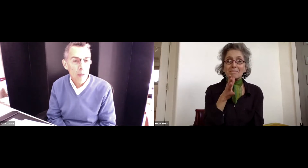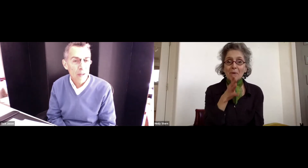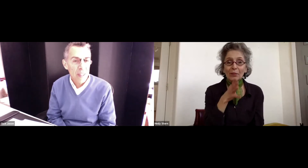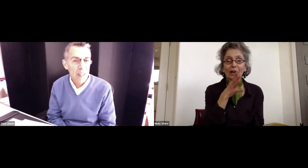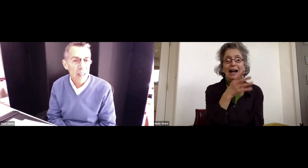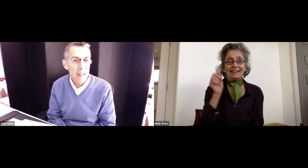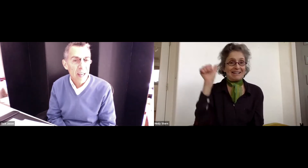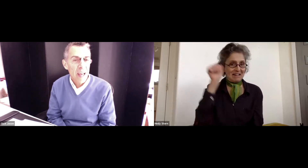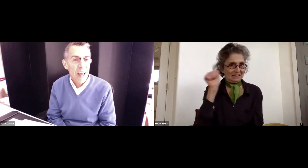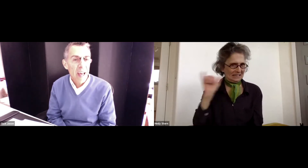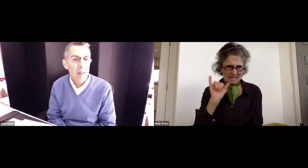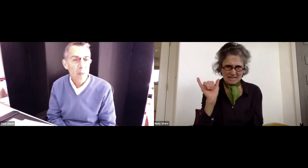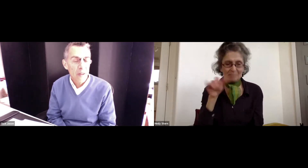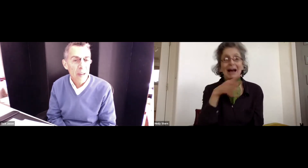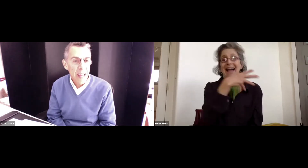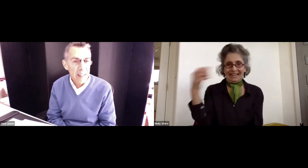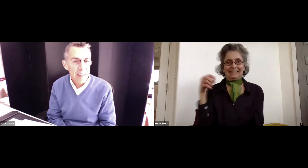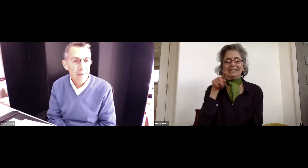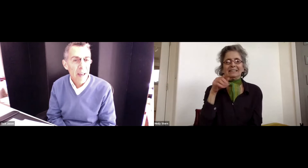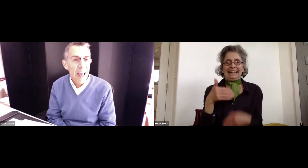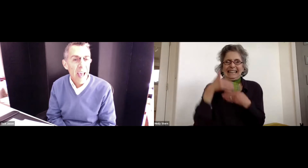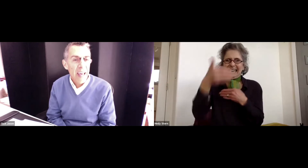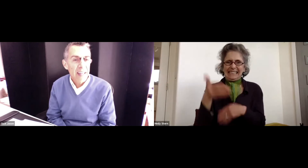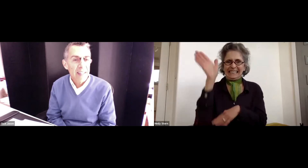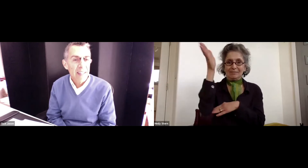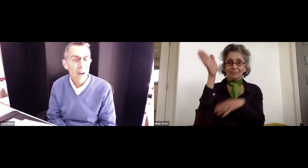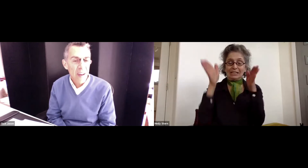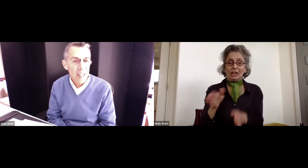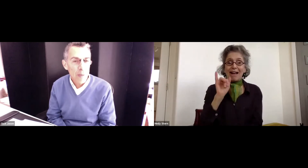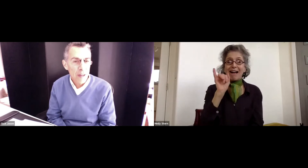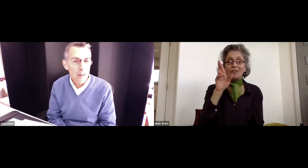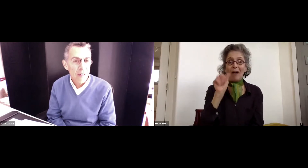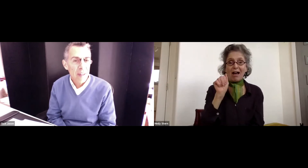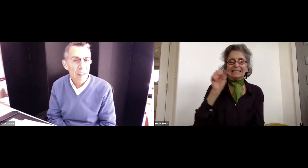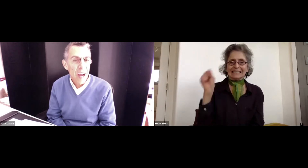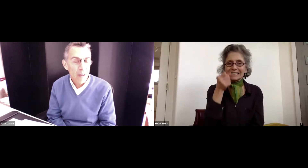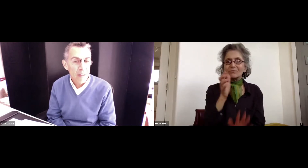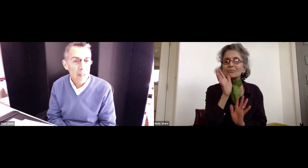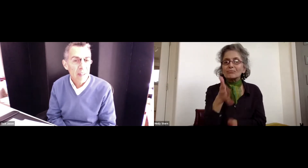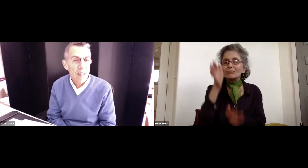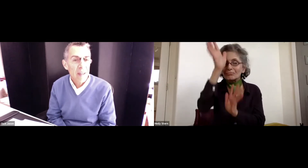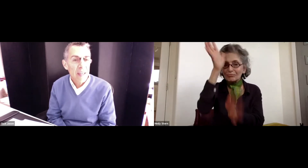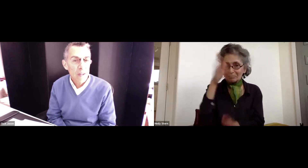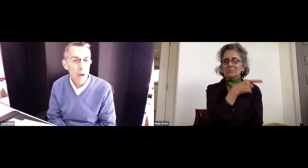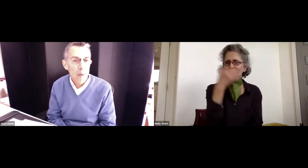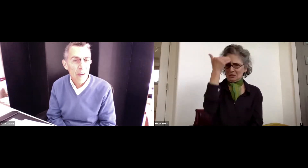did, and mother and aunt. And our next speaker, Ira, his grandmother and